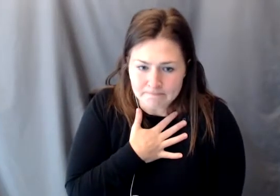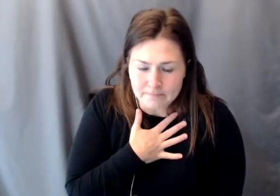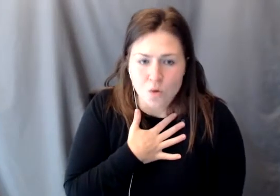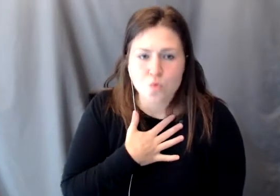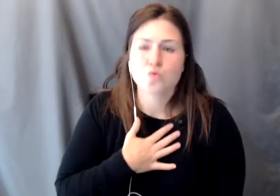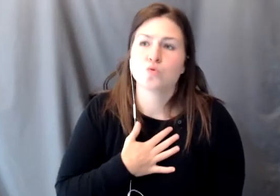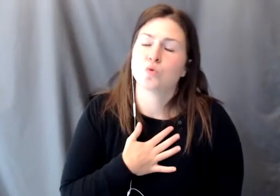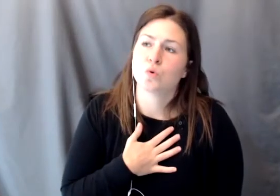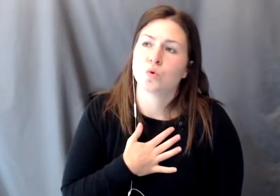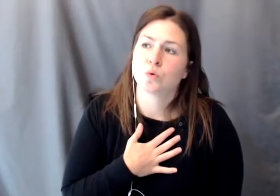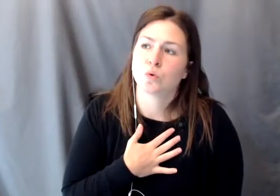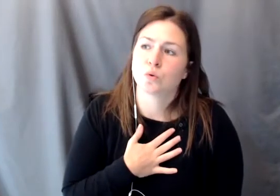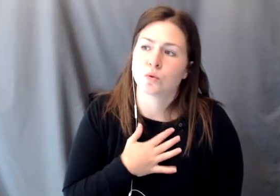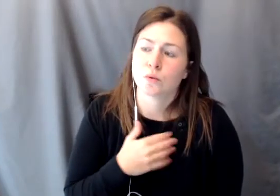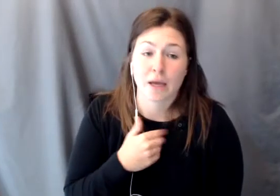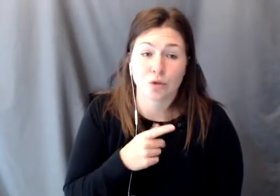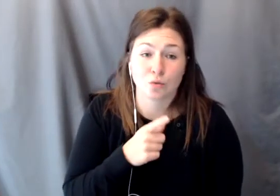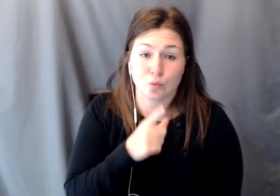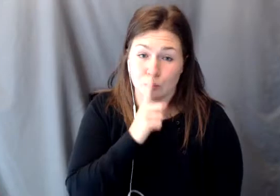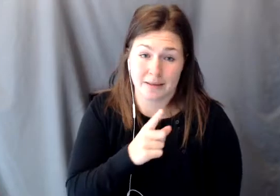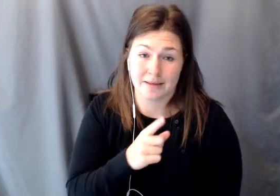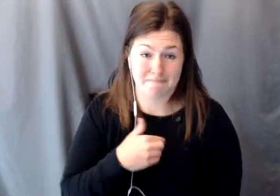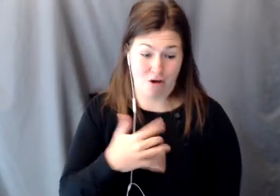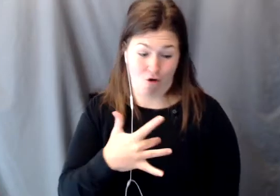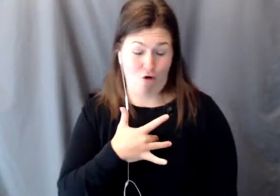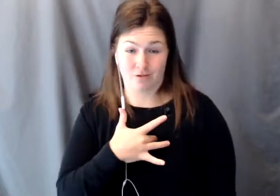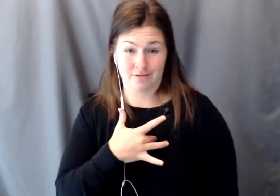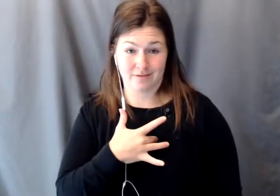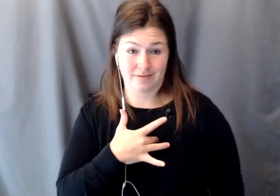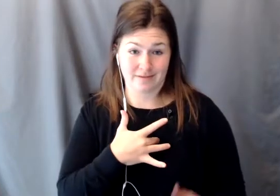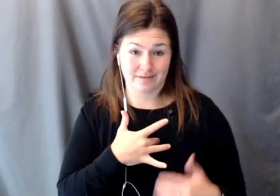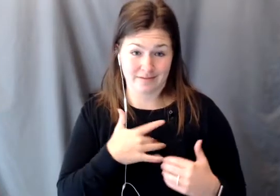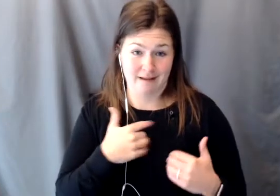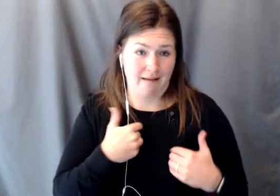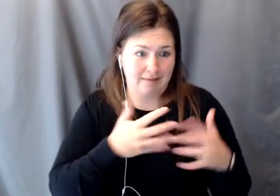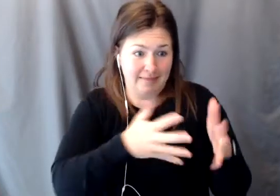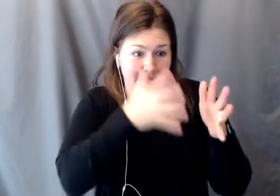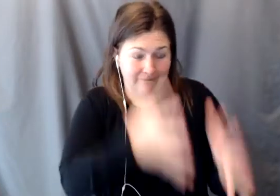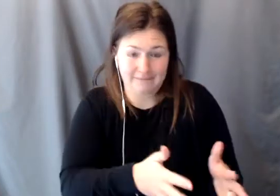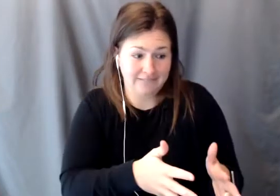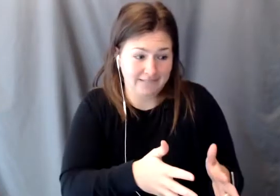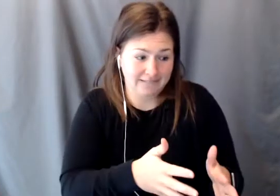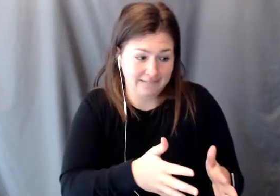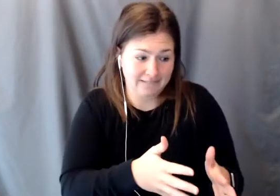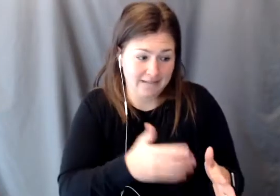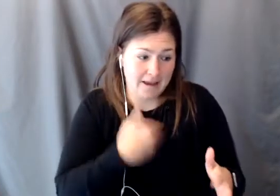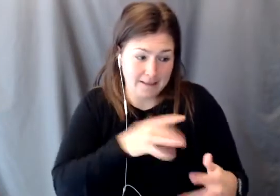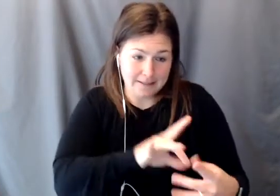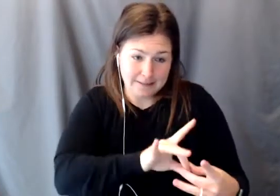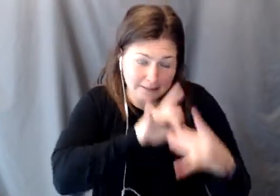I truly left my heart in Area 74. And even though, you know,